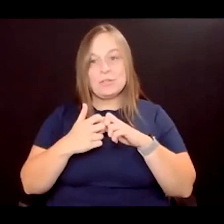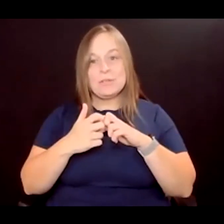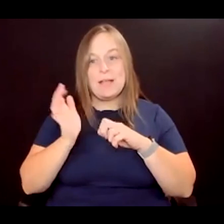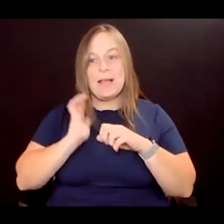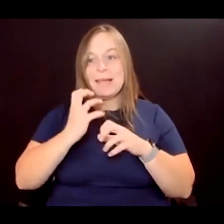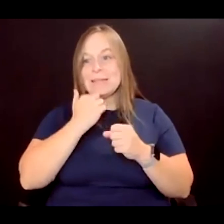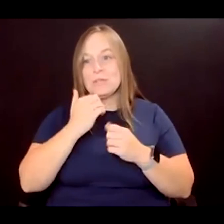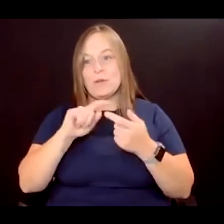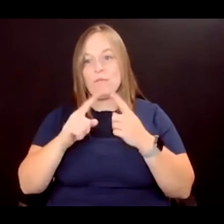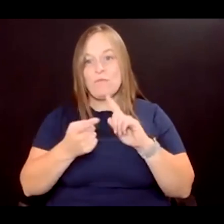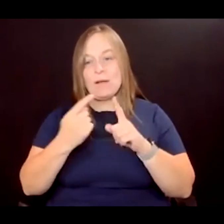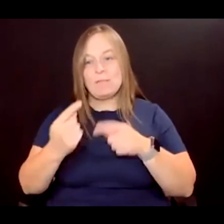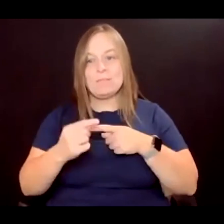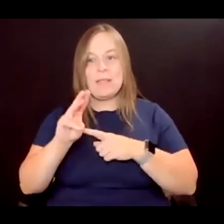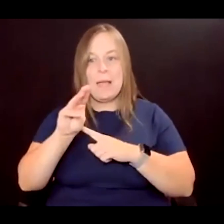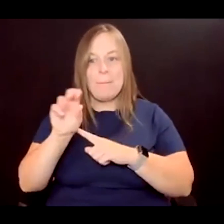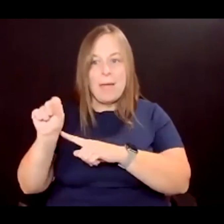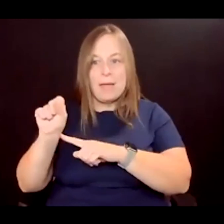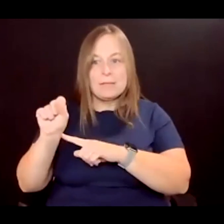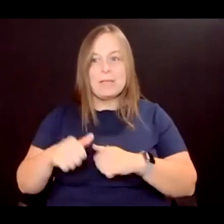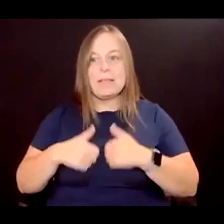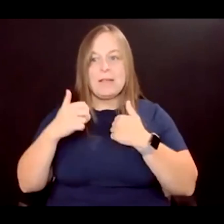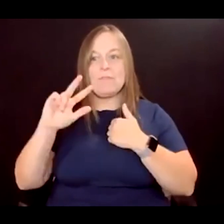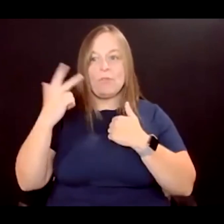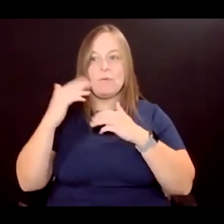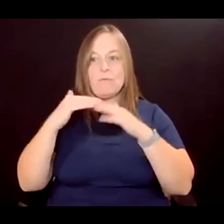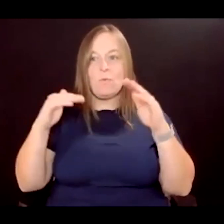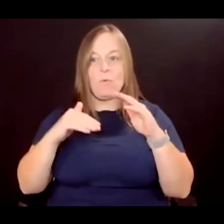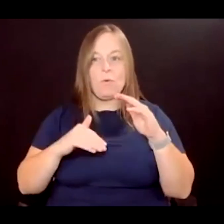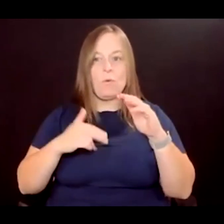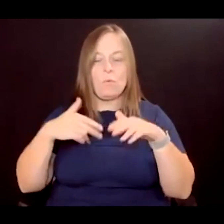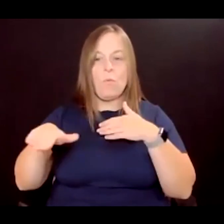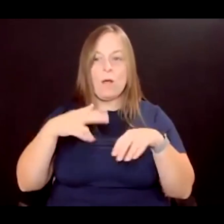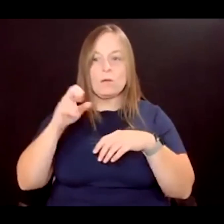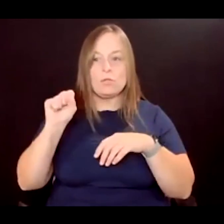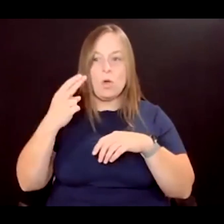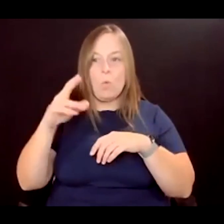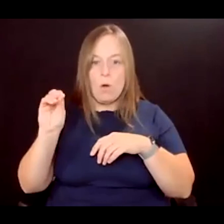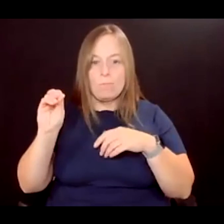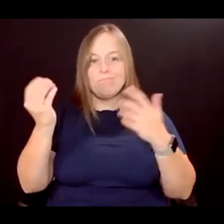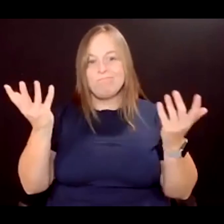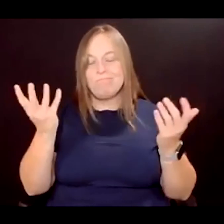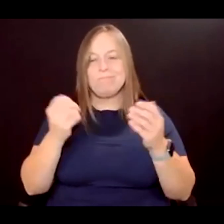benefit everybody. And focusing on people is the win in Albany.